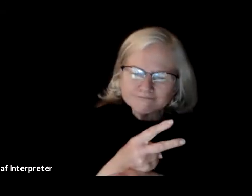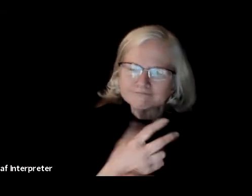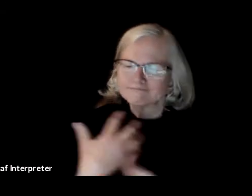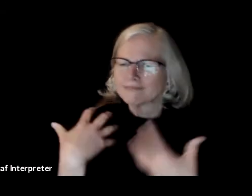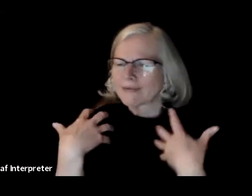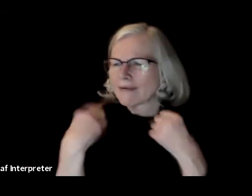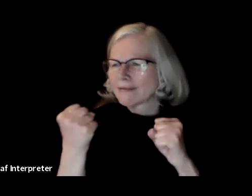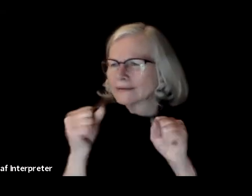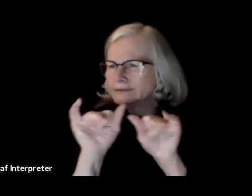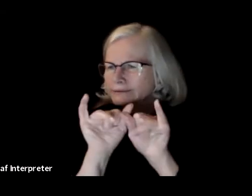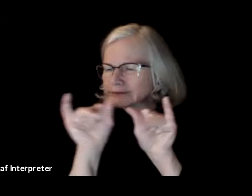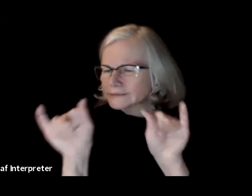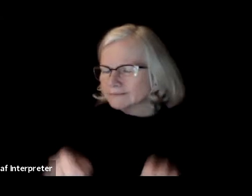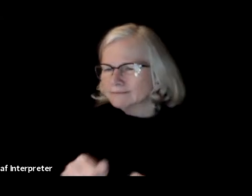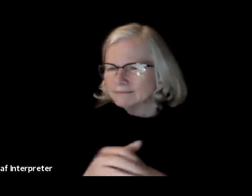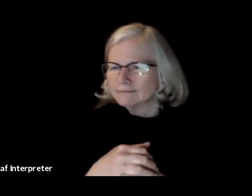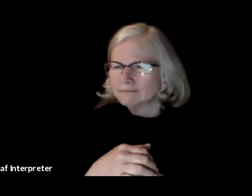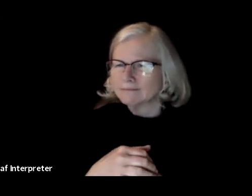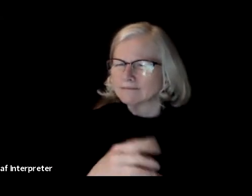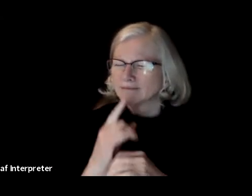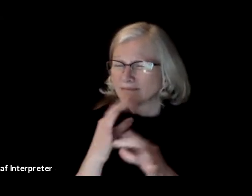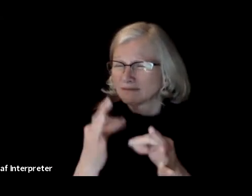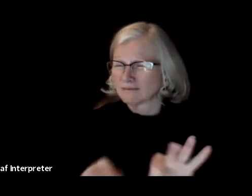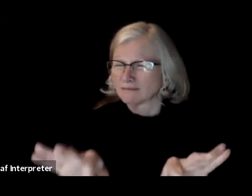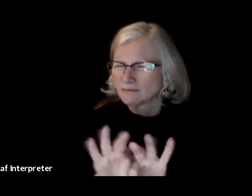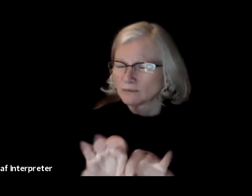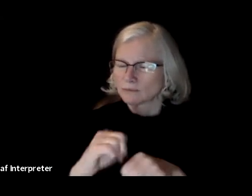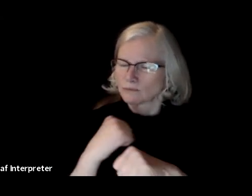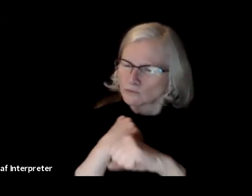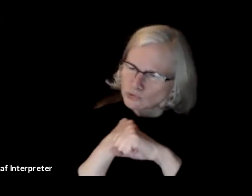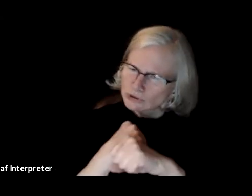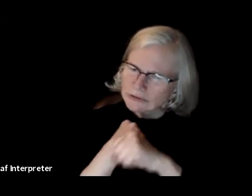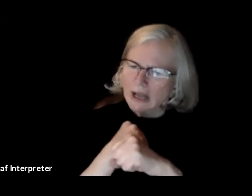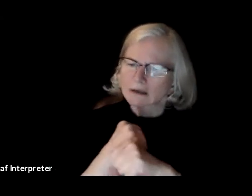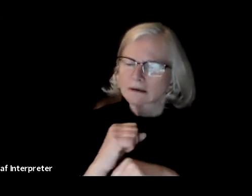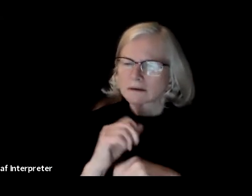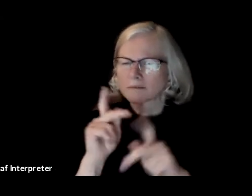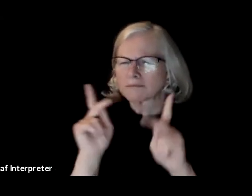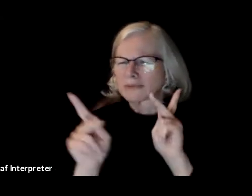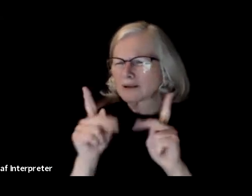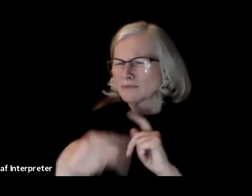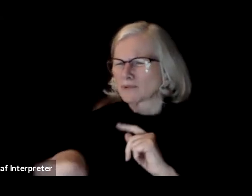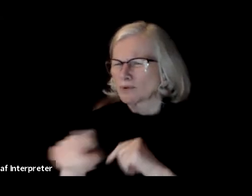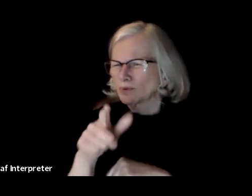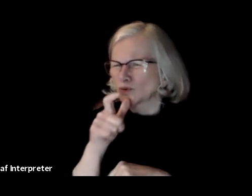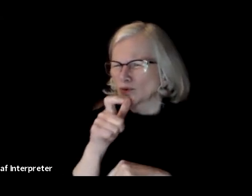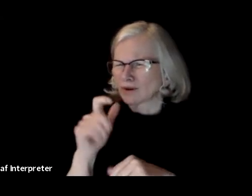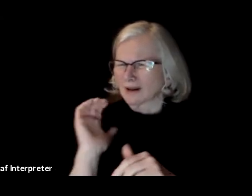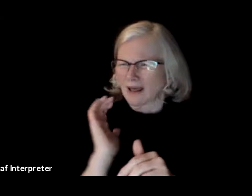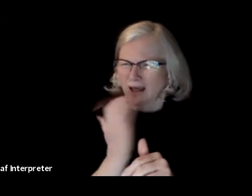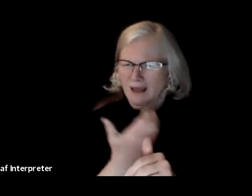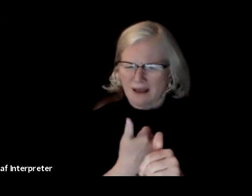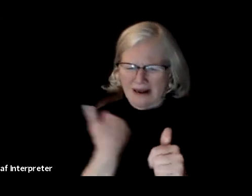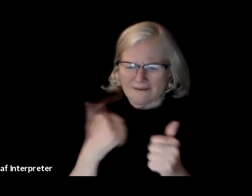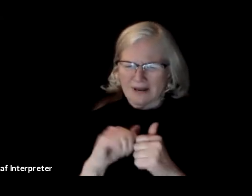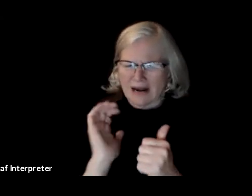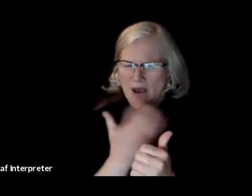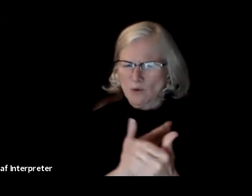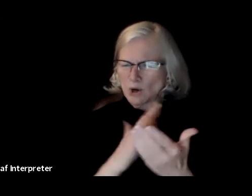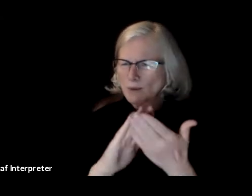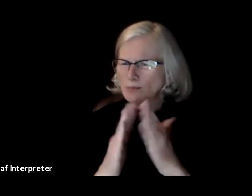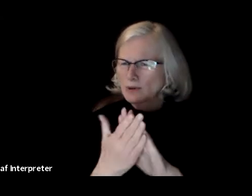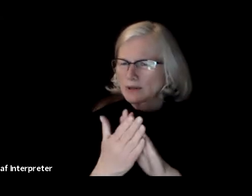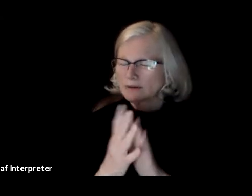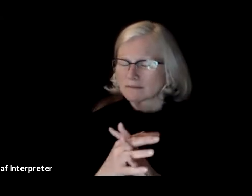community, wherever they call home, are in place for the future. For the last 18 months, I've had the privilege of serving residents and employees